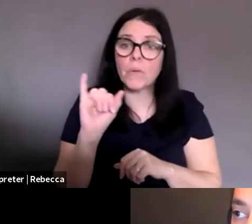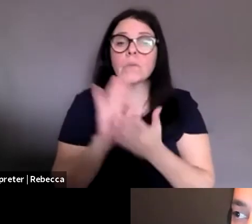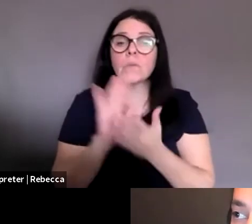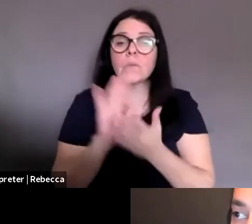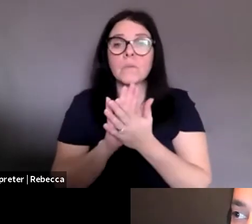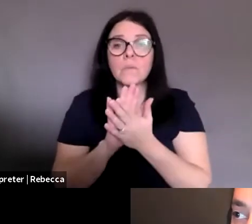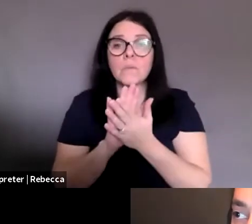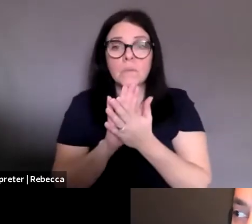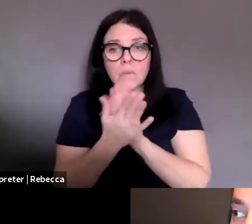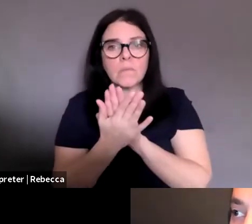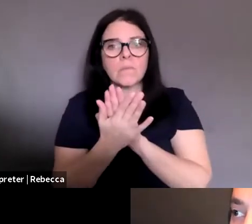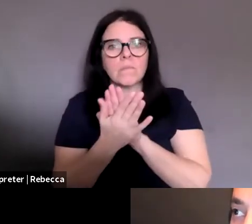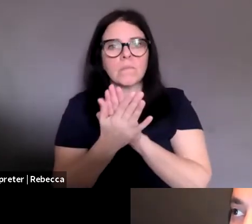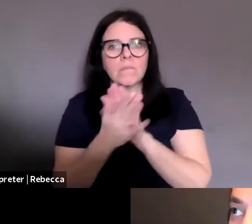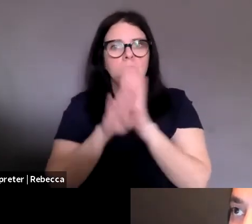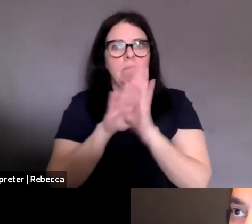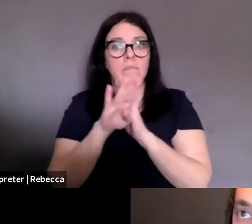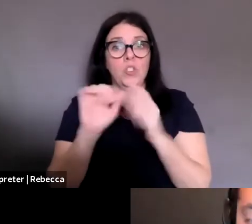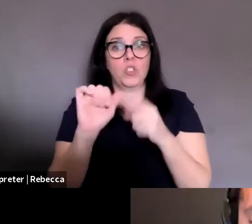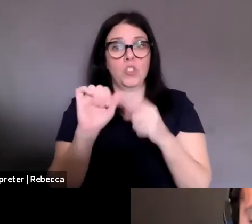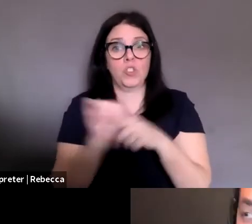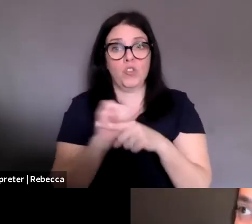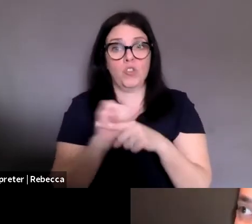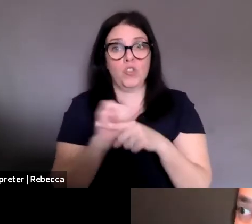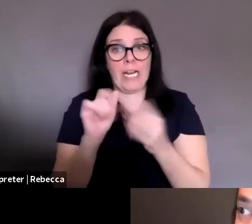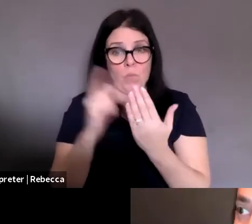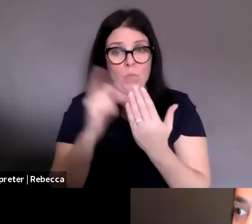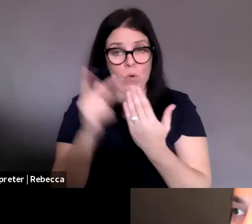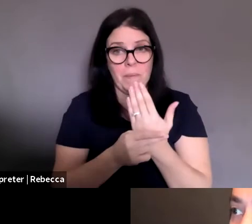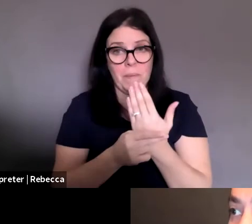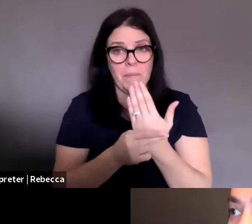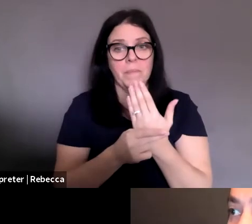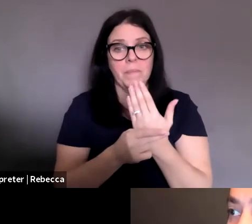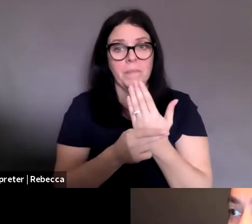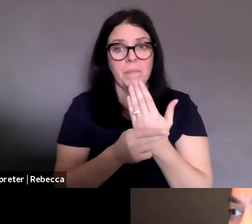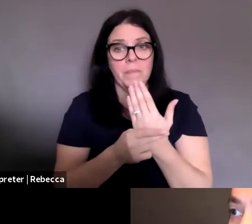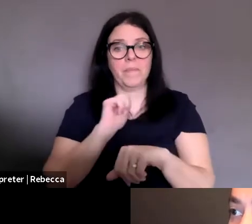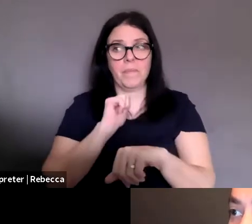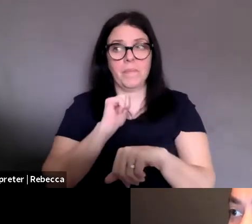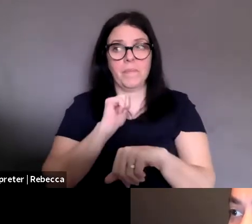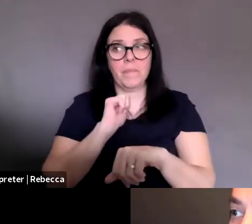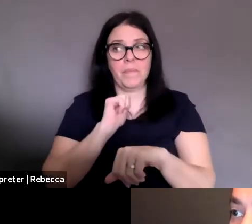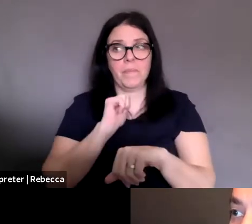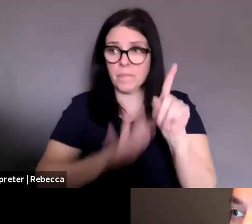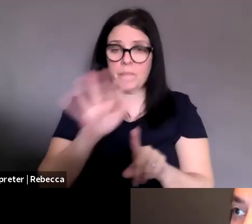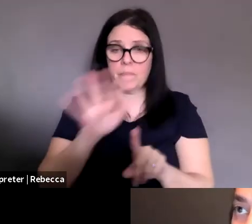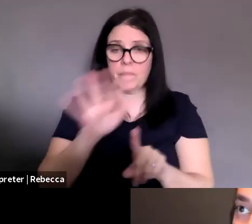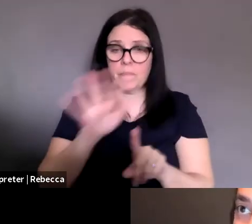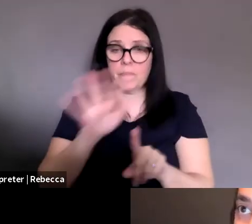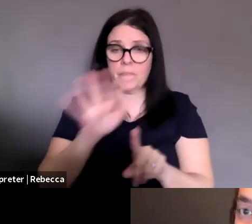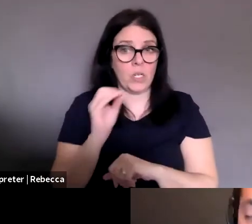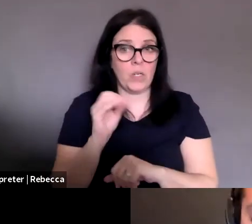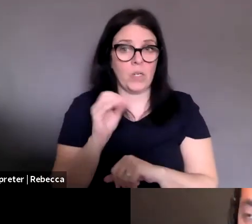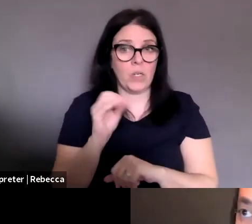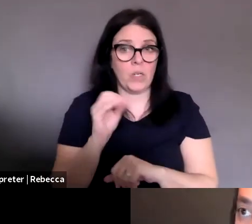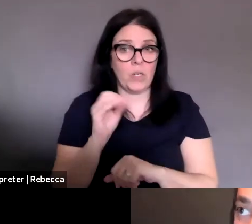to training programs that have been implemented across the province in child protection agencies. And it has